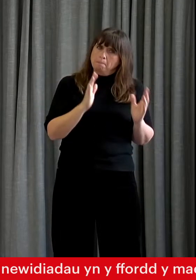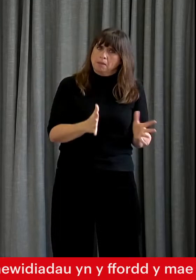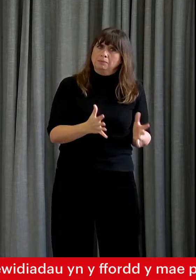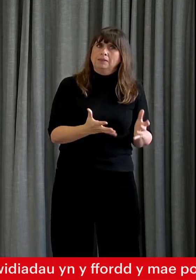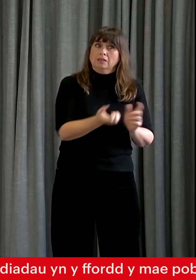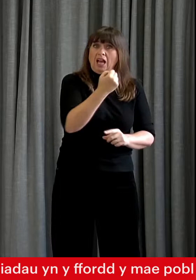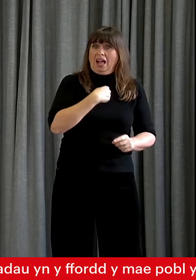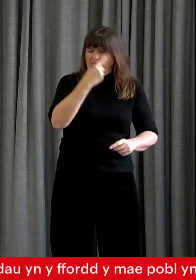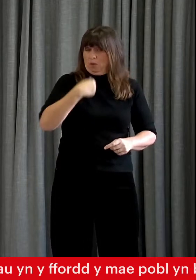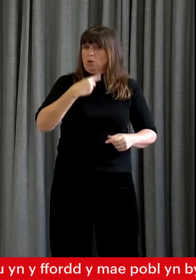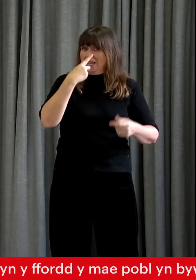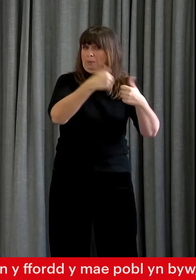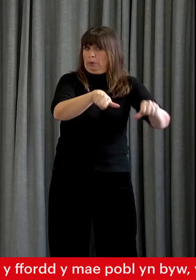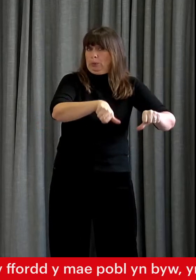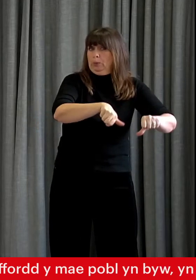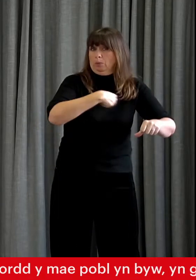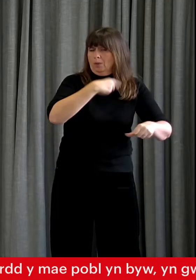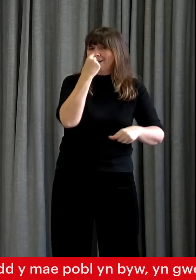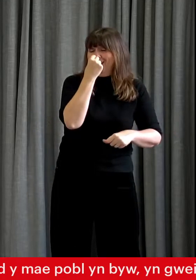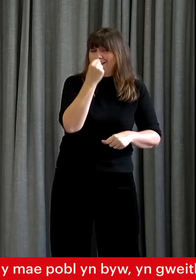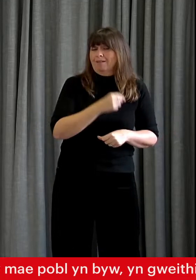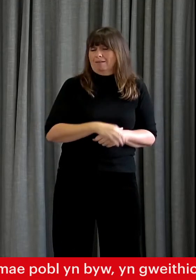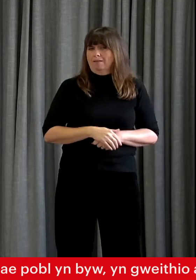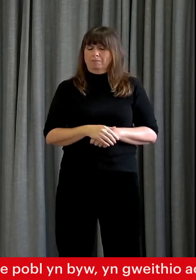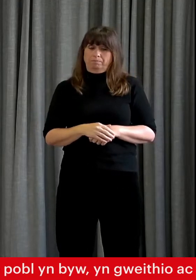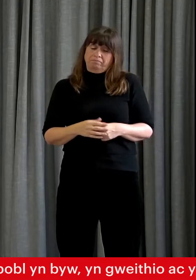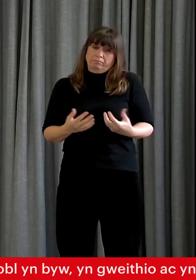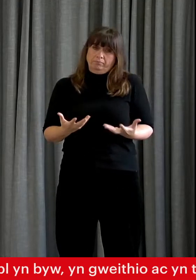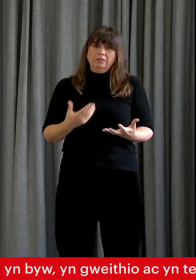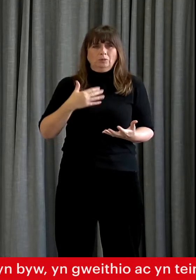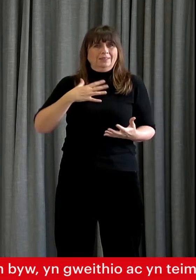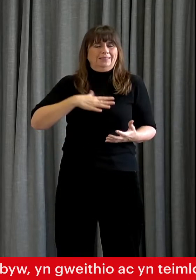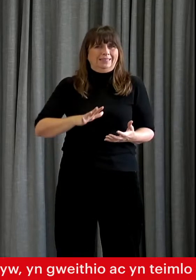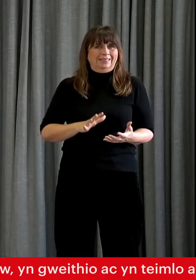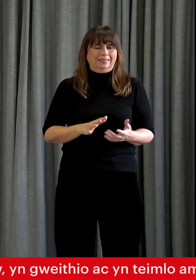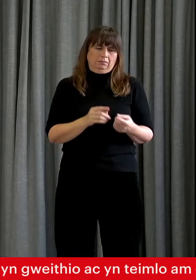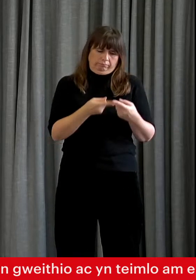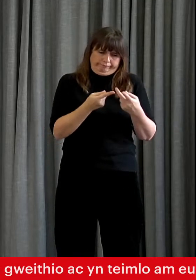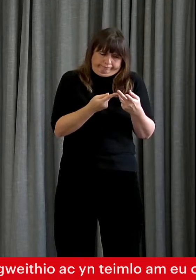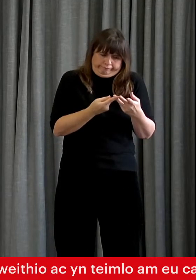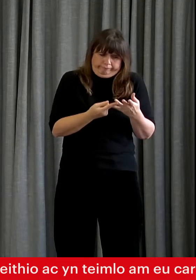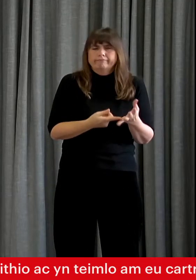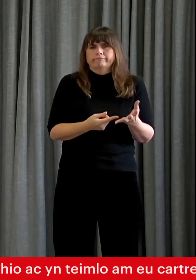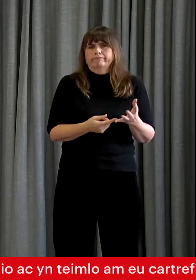is, quite stretching in a number of other areas as well, and makes some immediate improvements too.